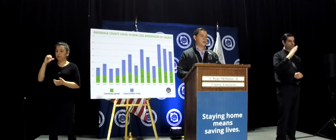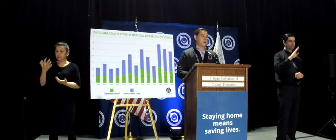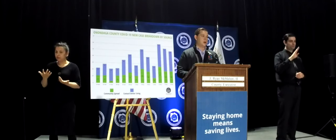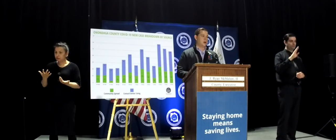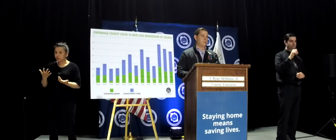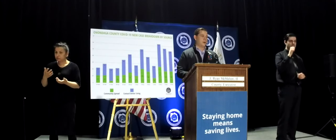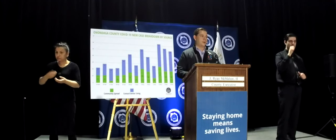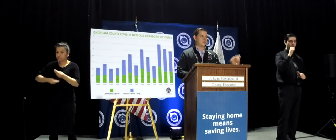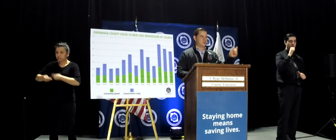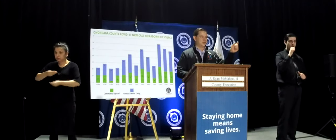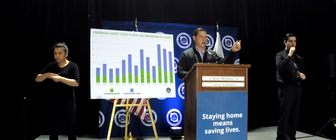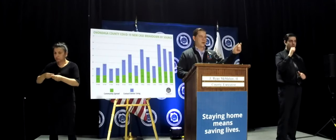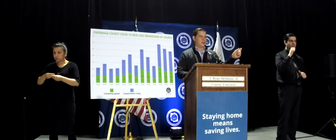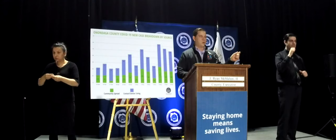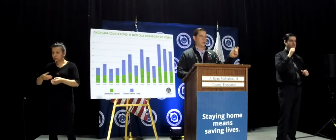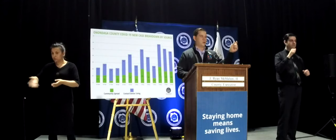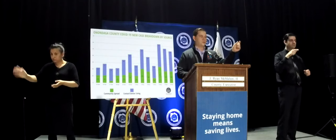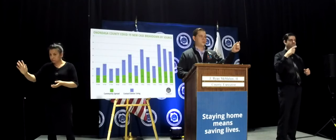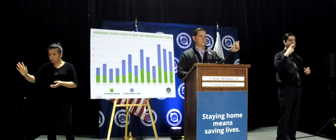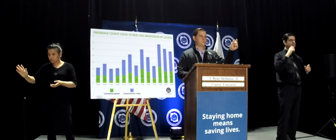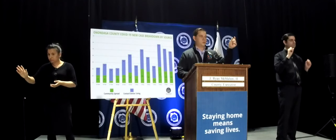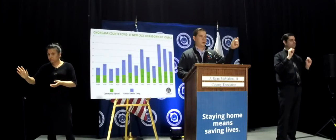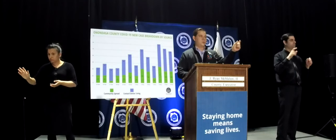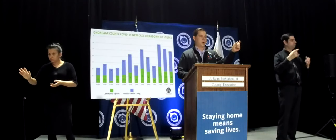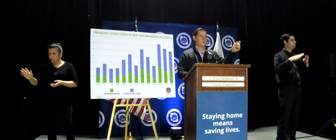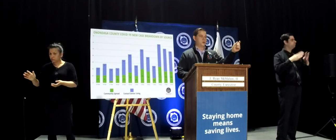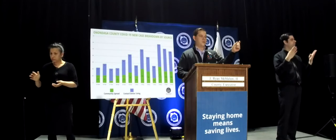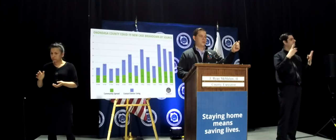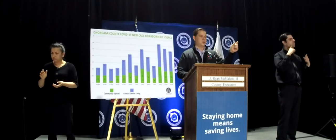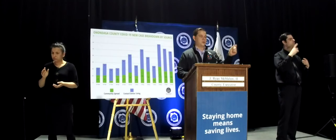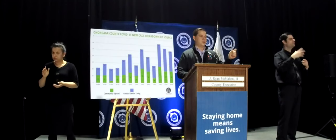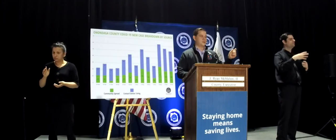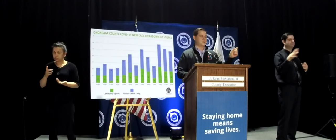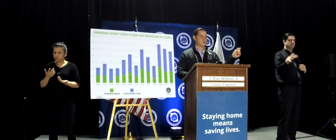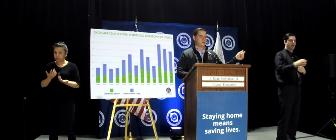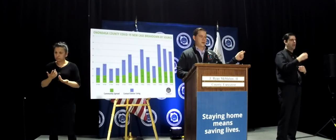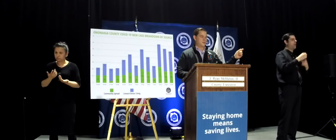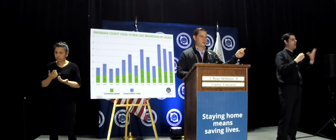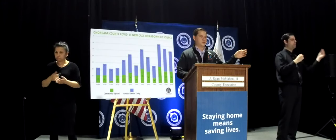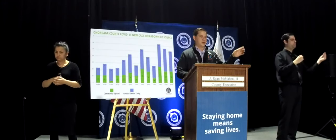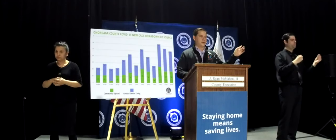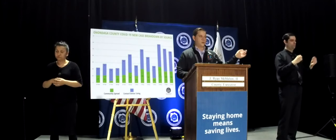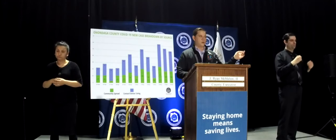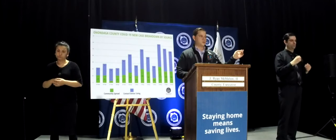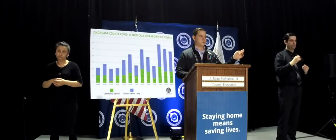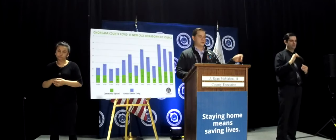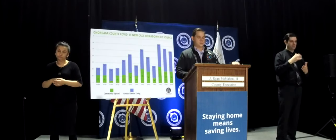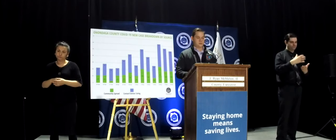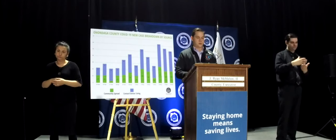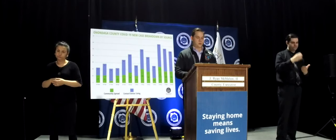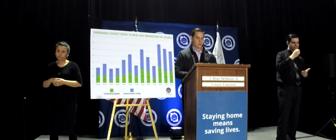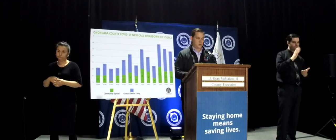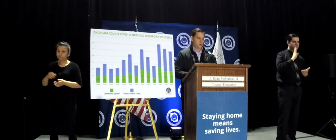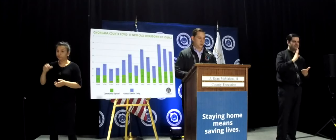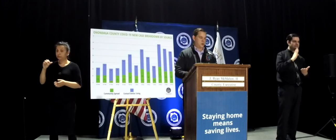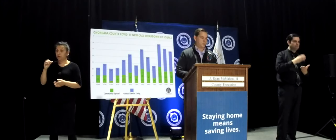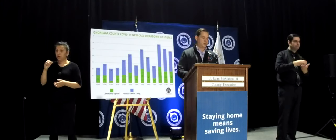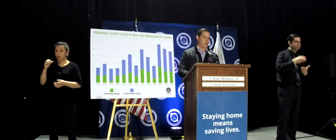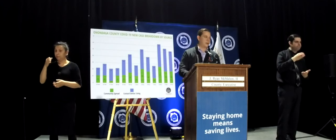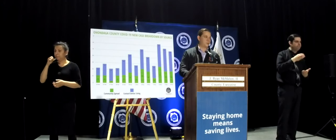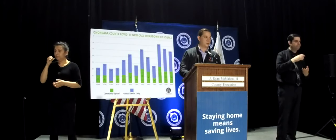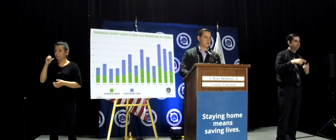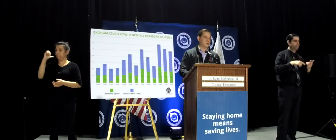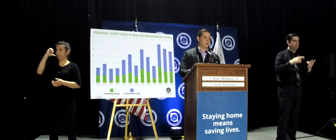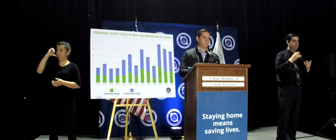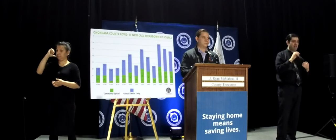things. I'm not sure how that works. Bars, you're off a liquor license. I'm not sure how that works with this. So, but